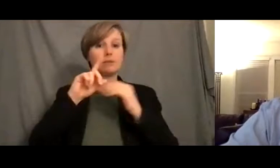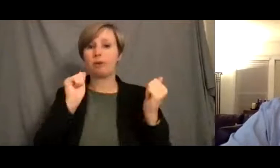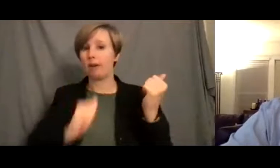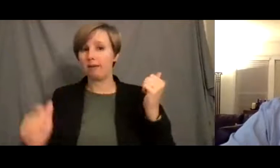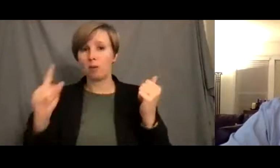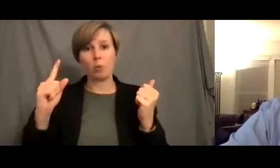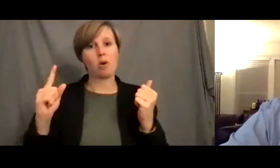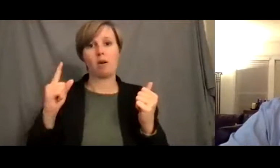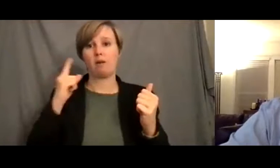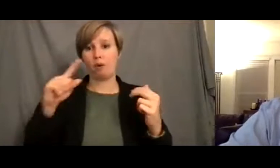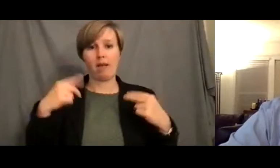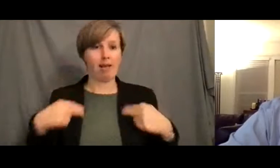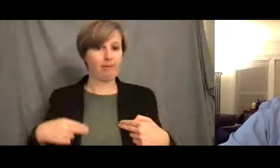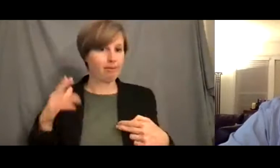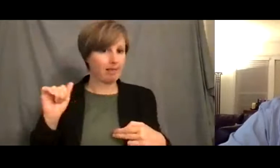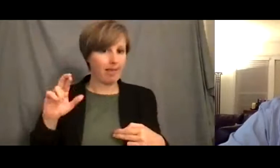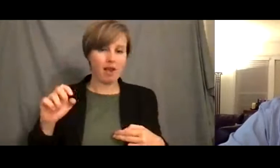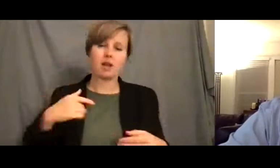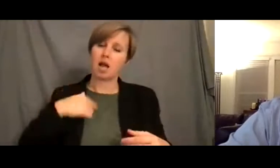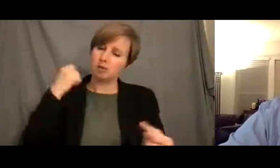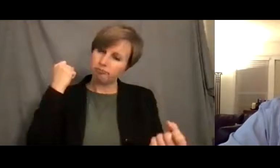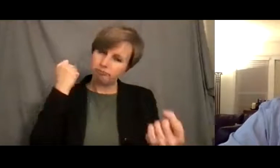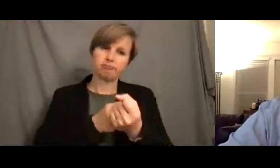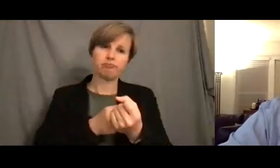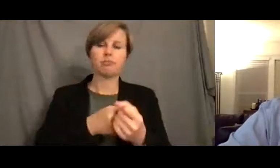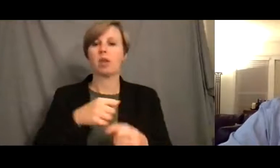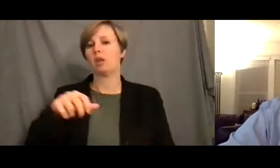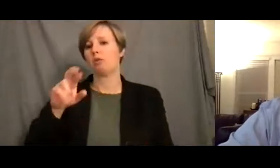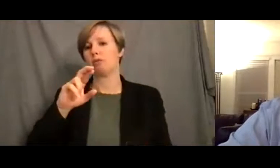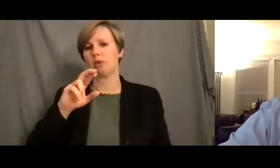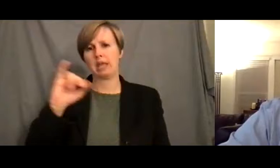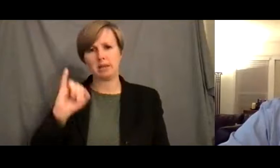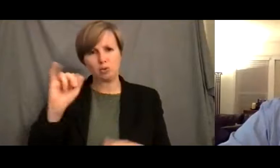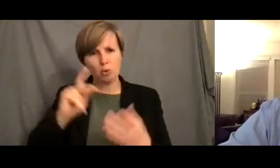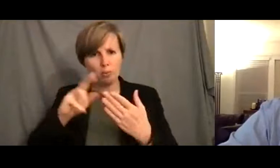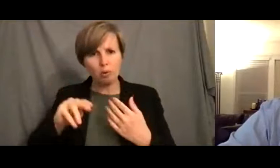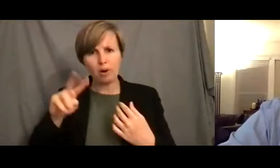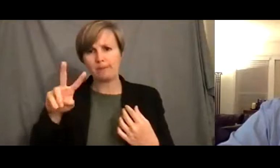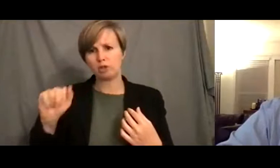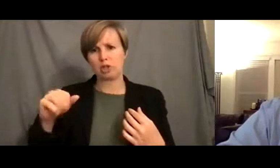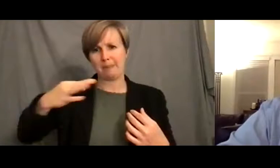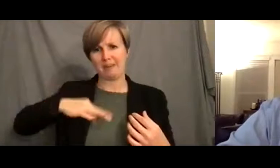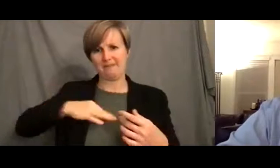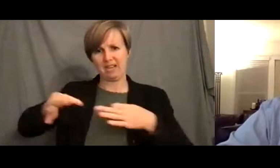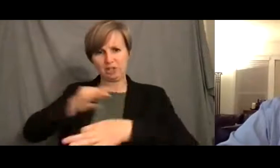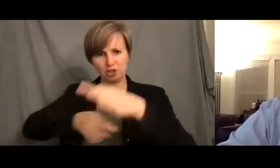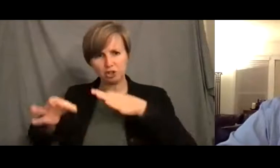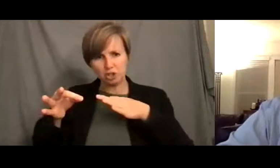that I'm all about. I've worked on the reinsurance program, on the Virginia Benefit Exchange, and